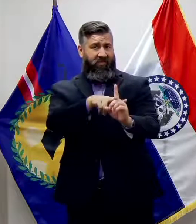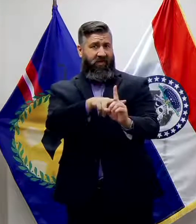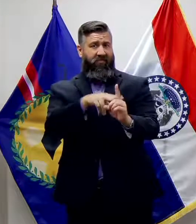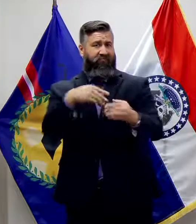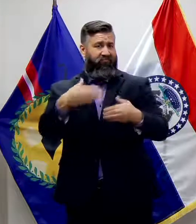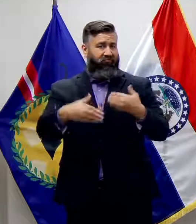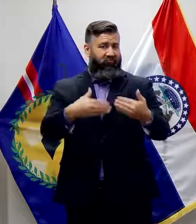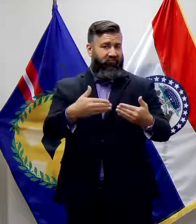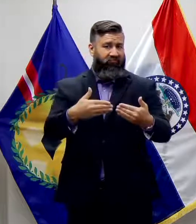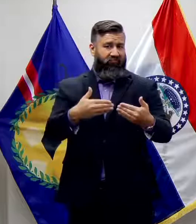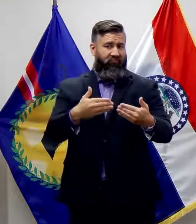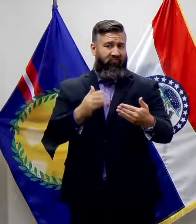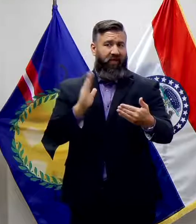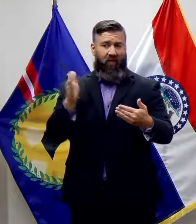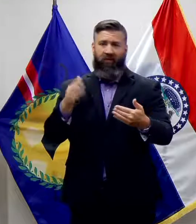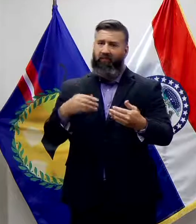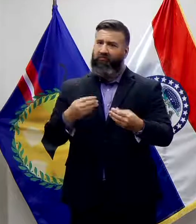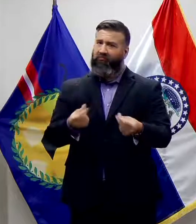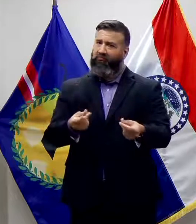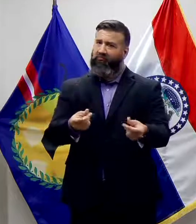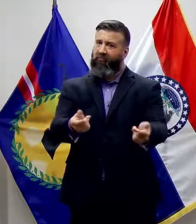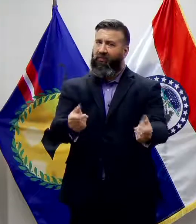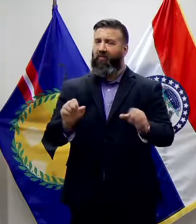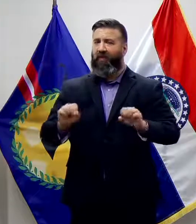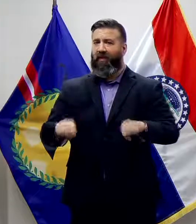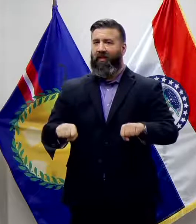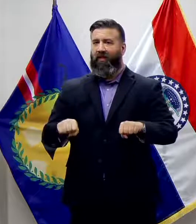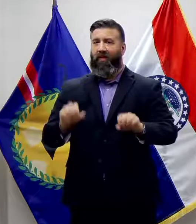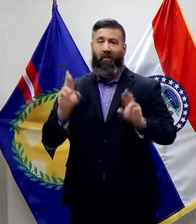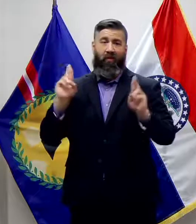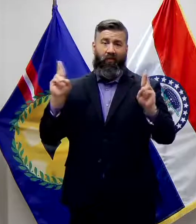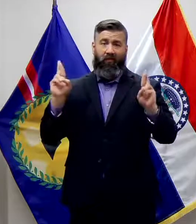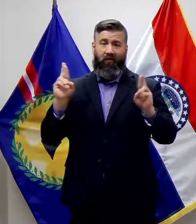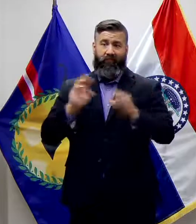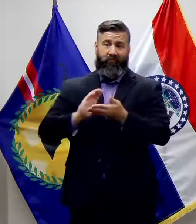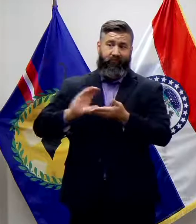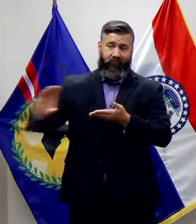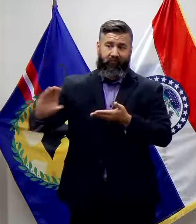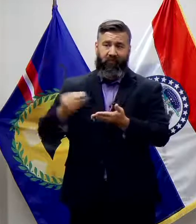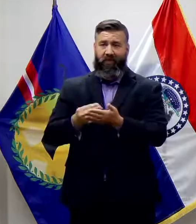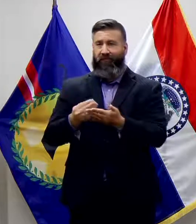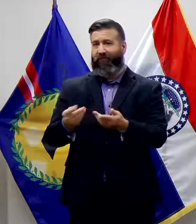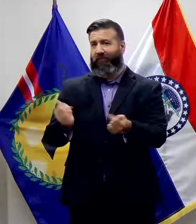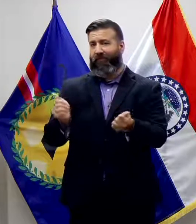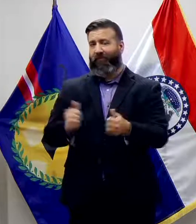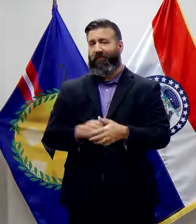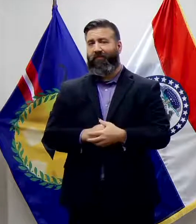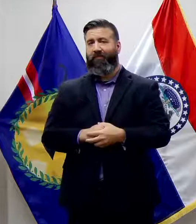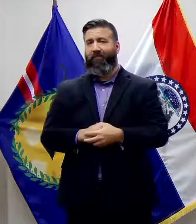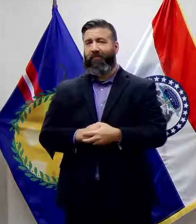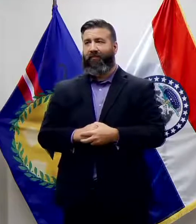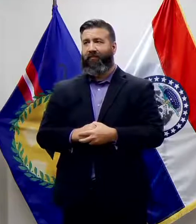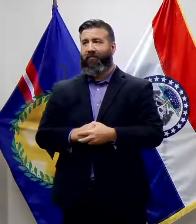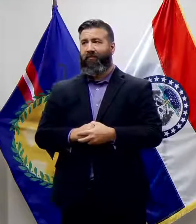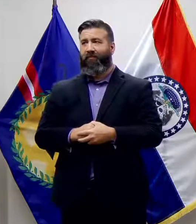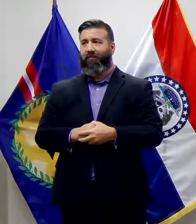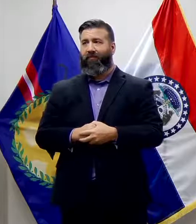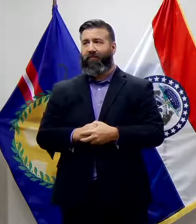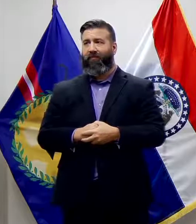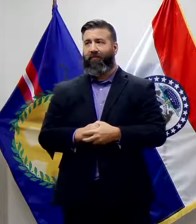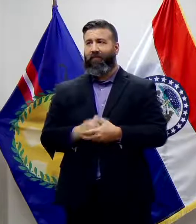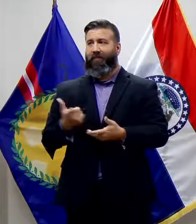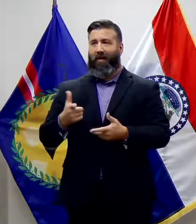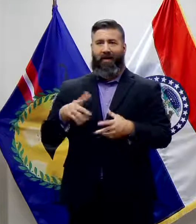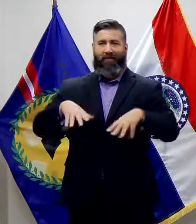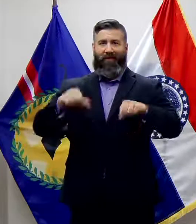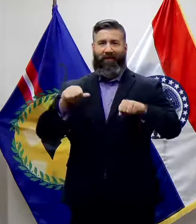then we'll process that application as quickly as we can and hopefully get the funds to the people who need them. I'm monopolizing